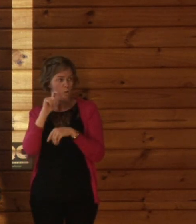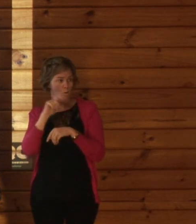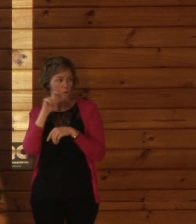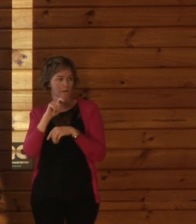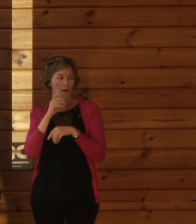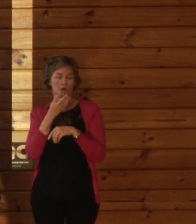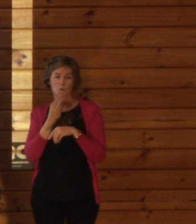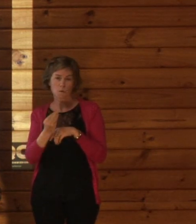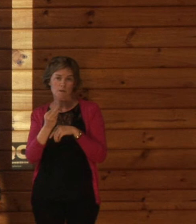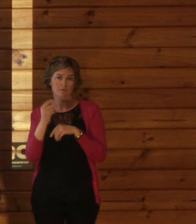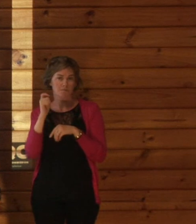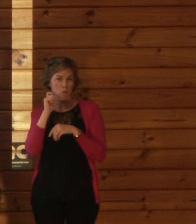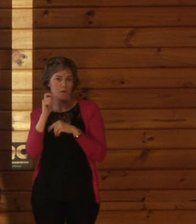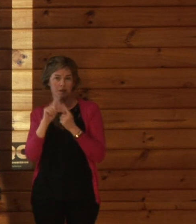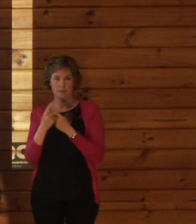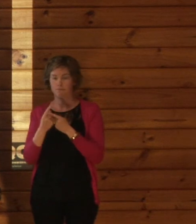stage.